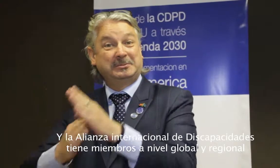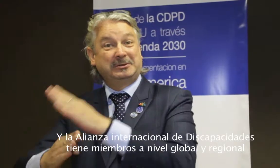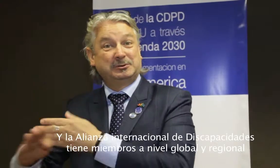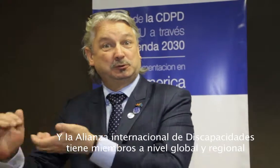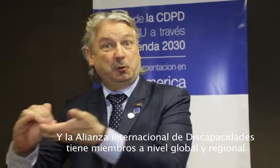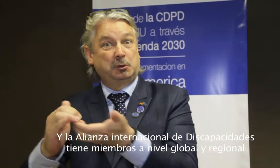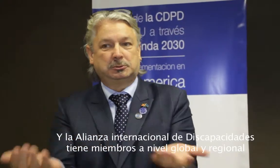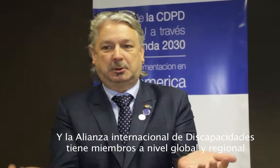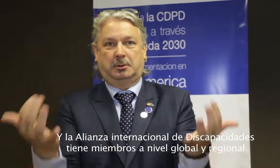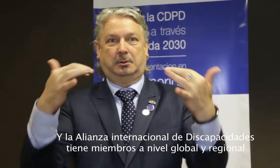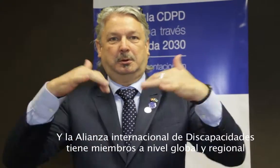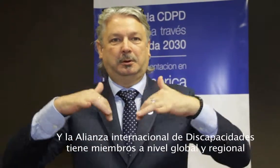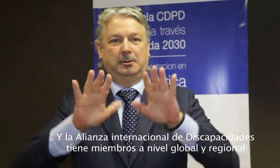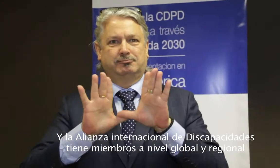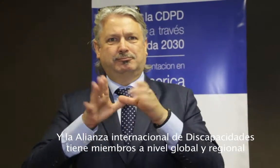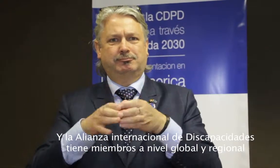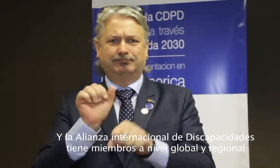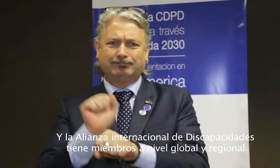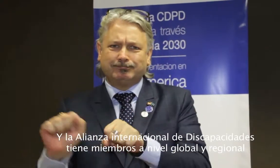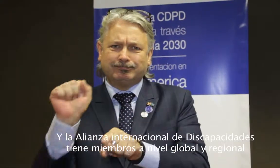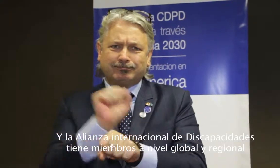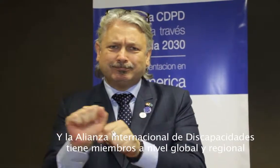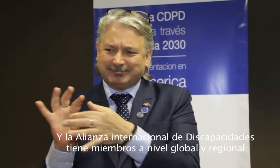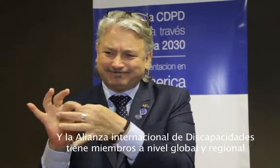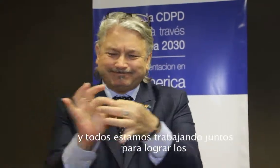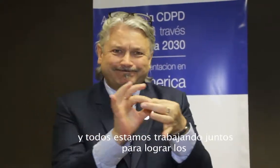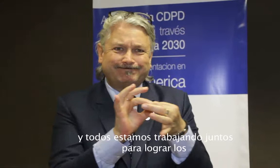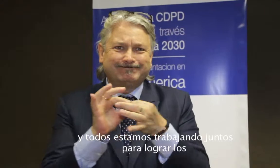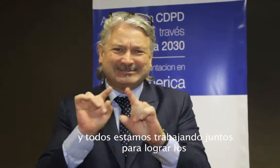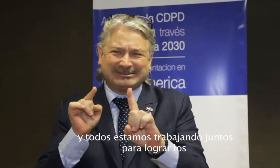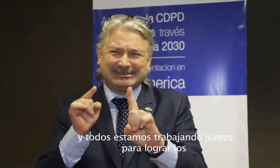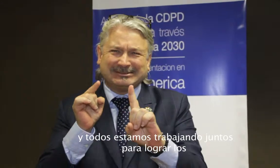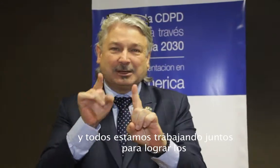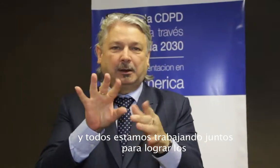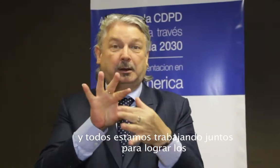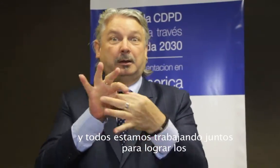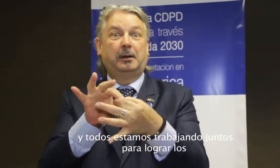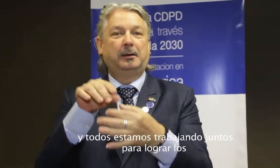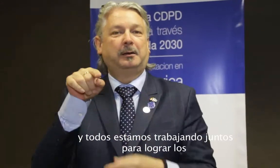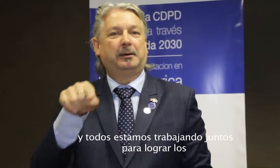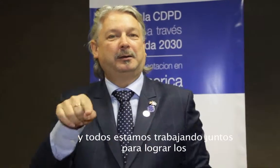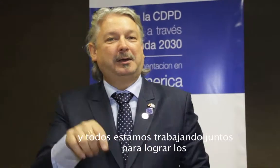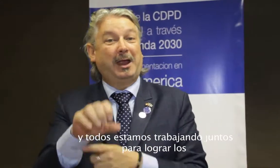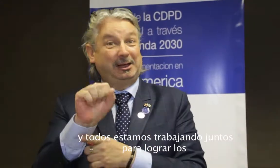do have global members, and we are, and regional members, and we are working together